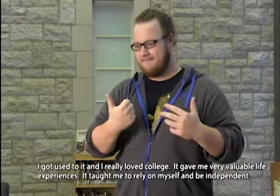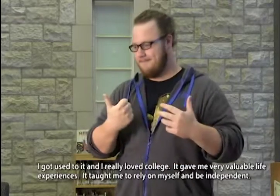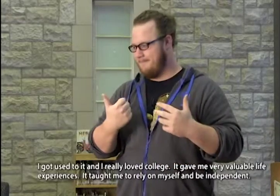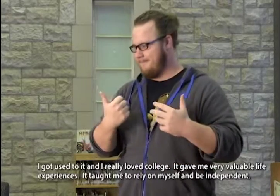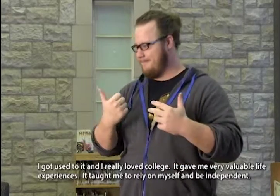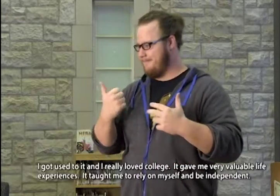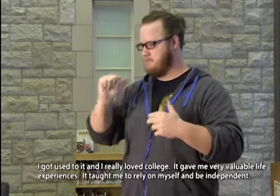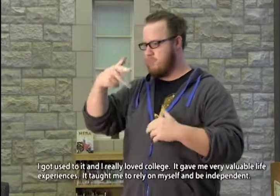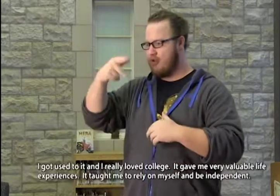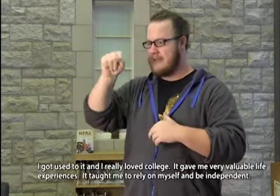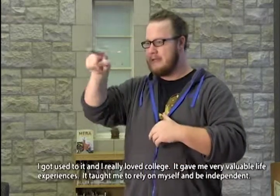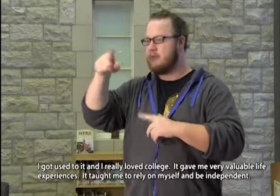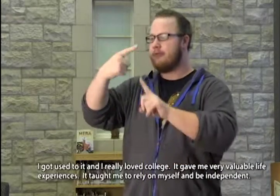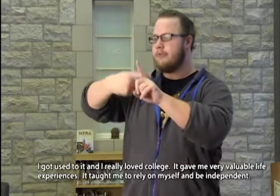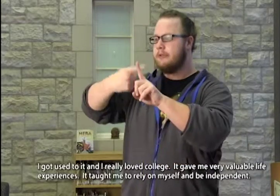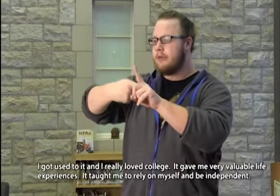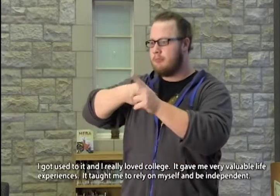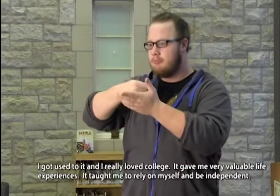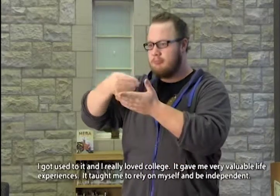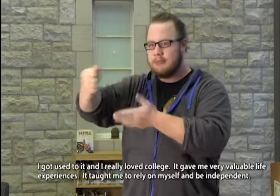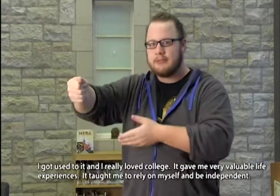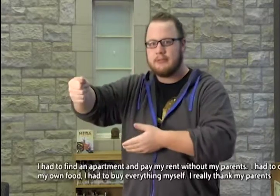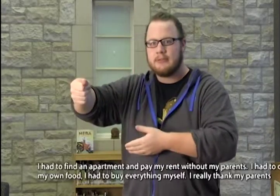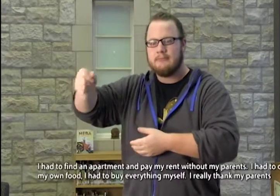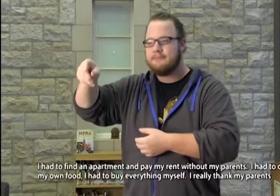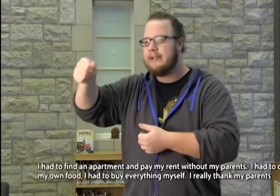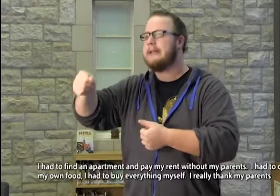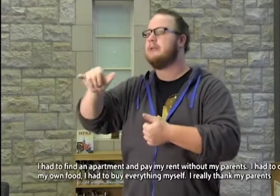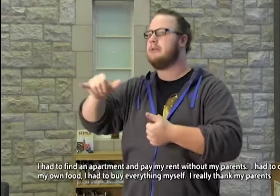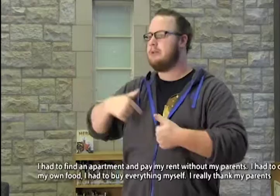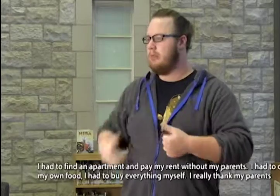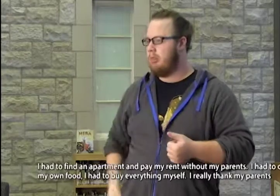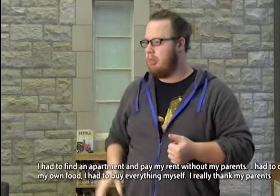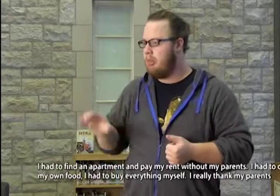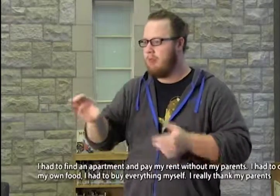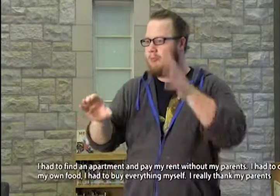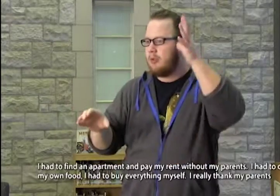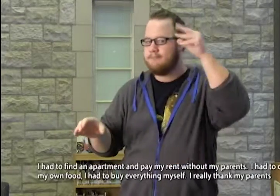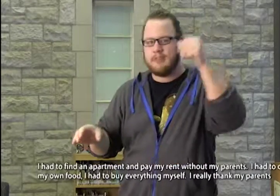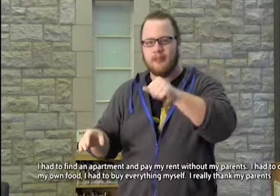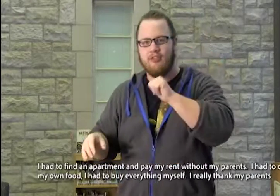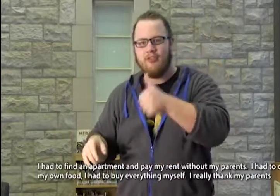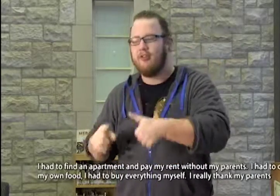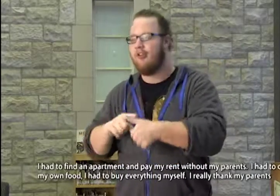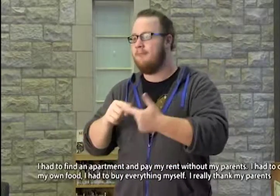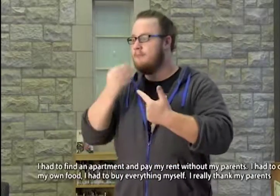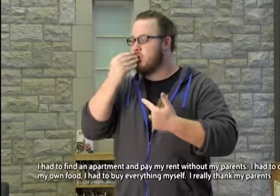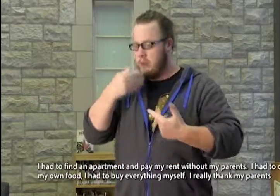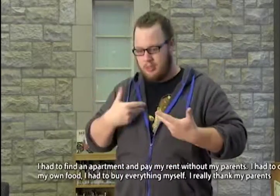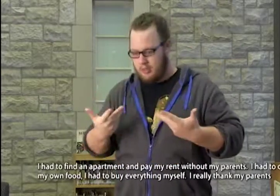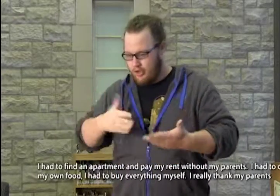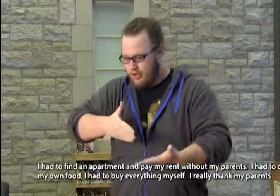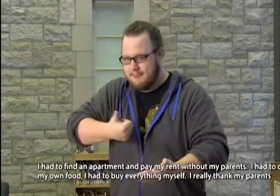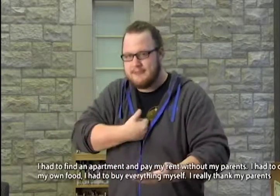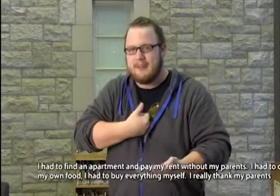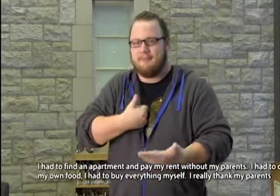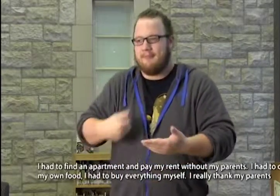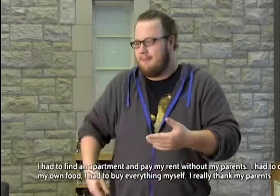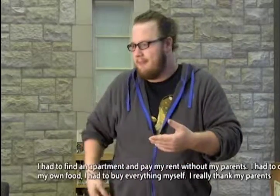taught me to rely on myself, be independent. I had to find an apartment and pay my rent without my parents. I had to